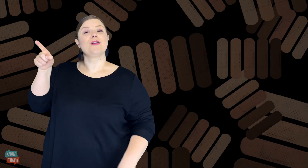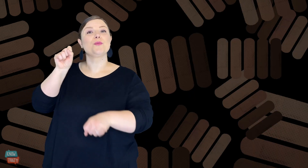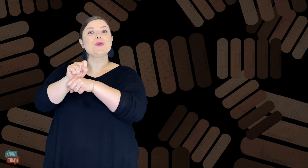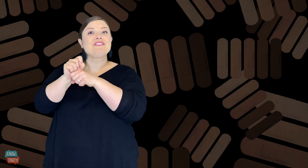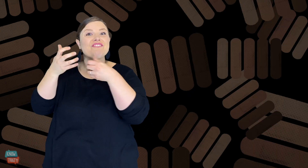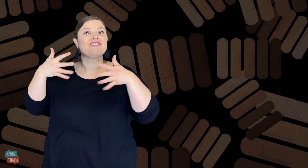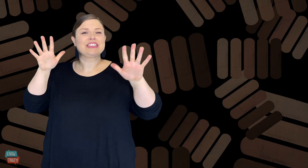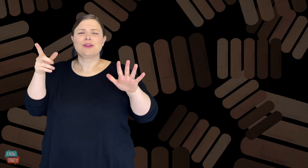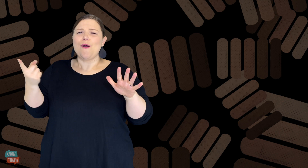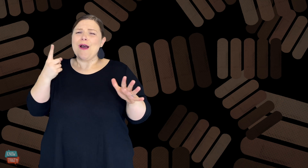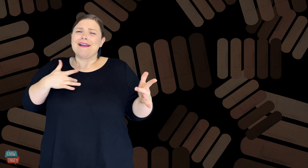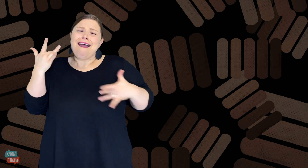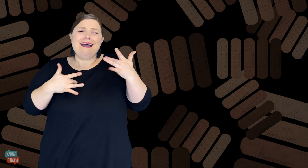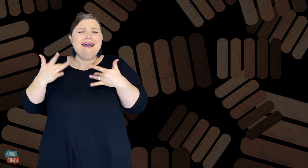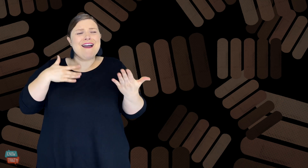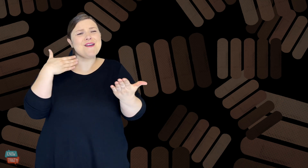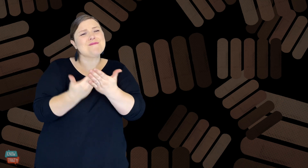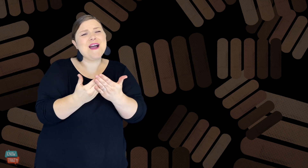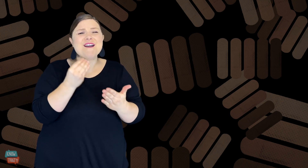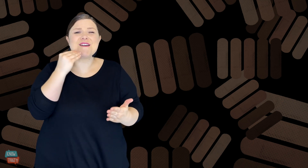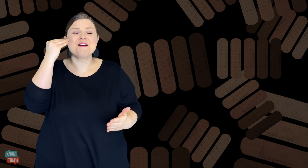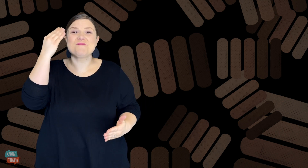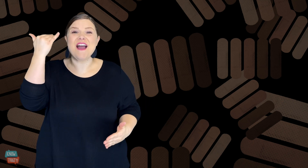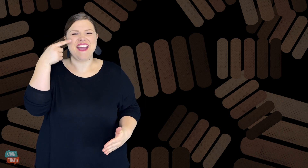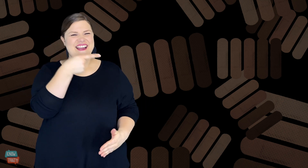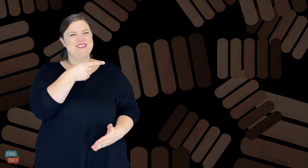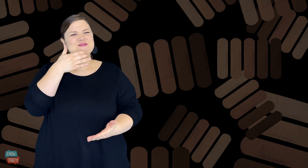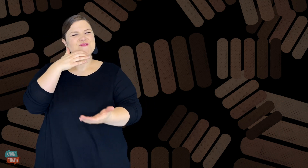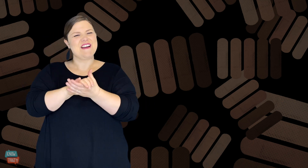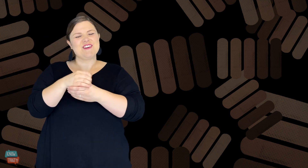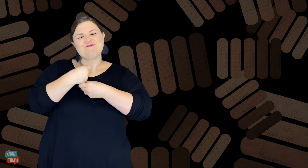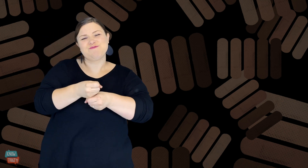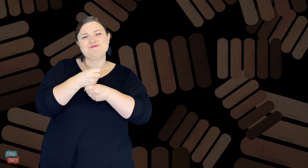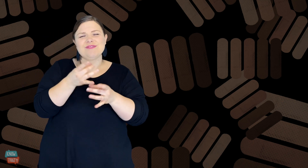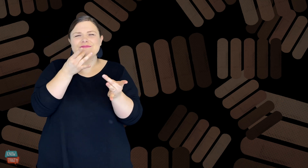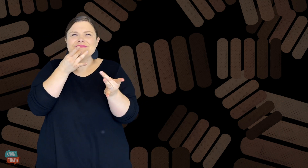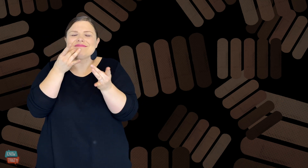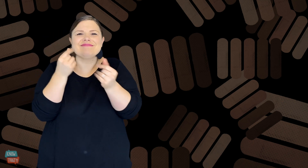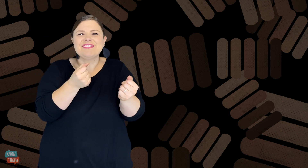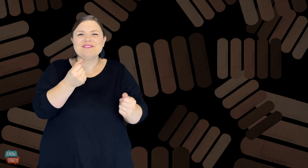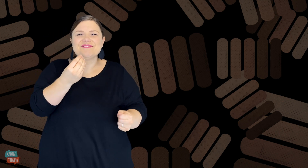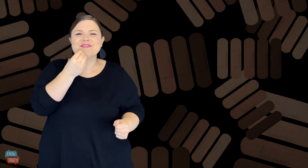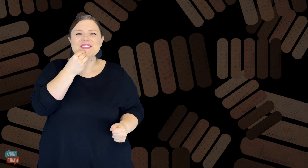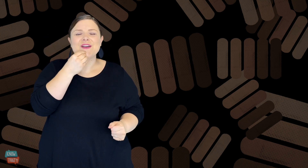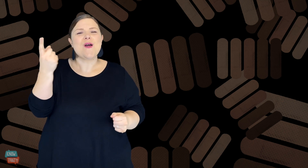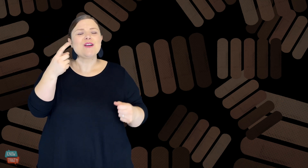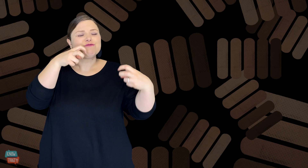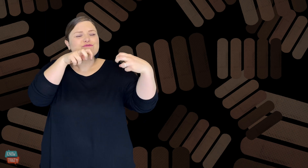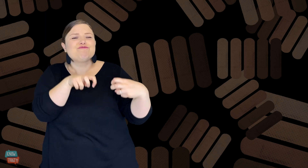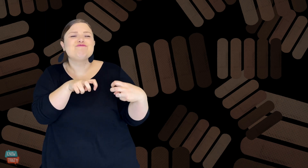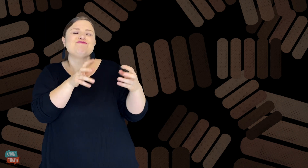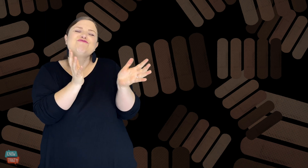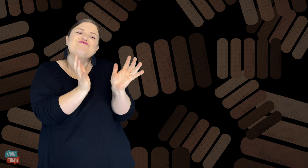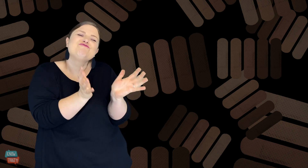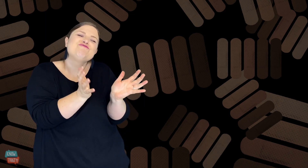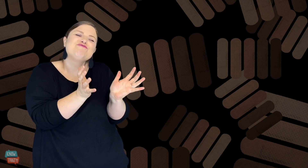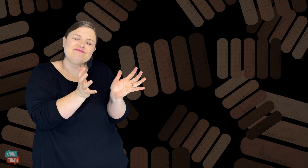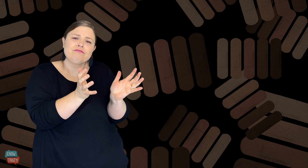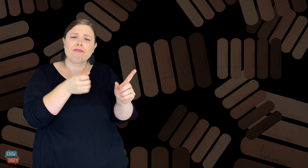Every night when Earl came home from work, he looked forward to talking with Josephine and eating the wonderful meal she had prepared. That